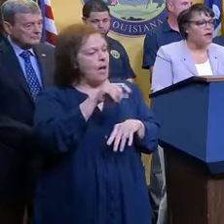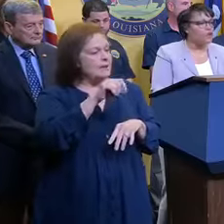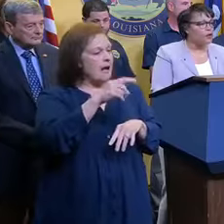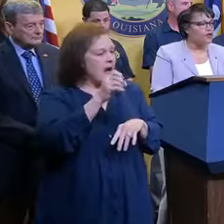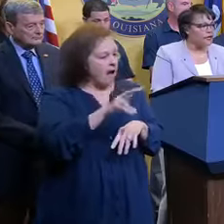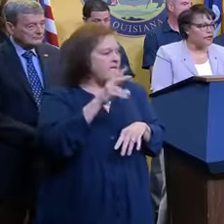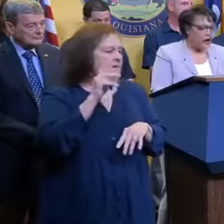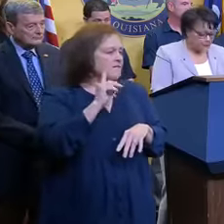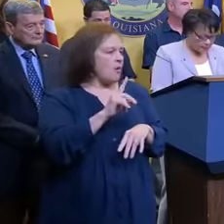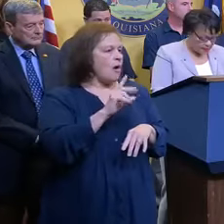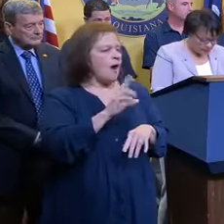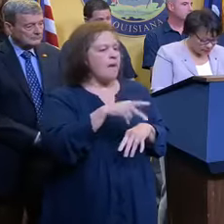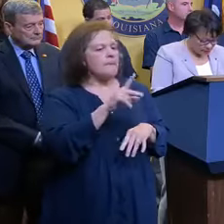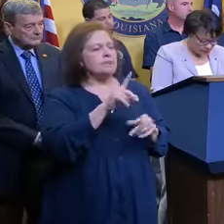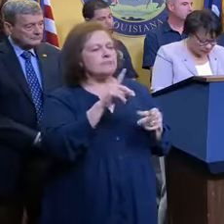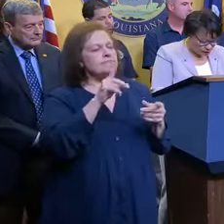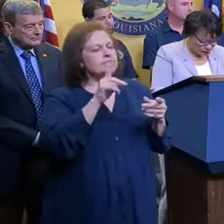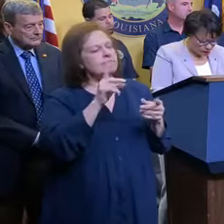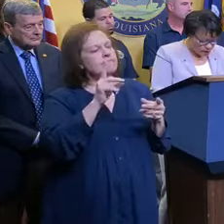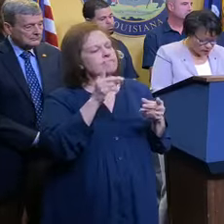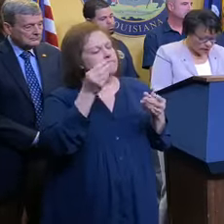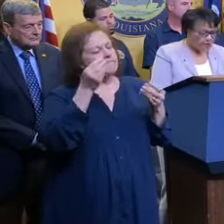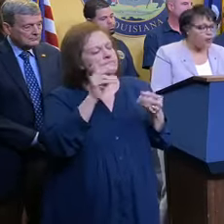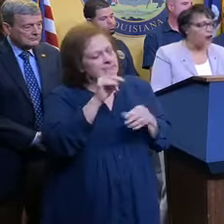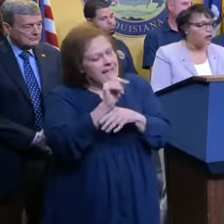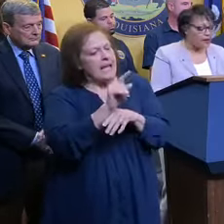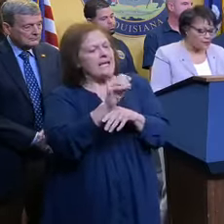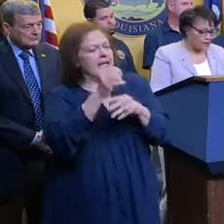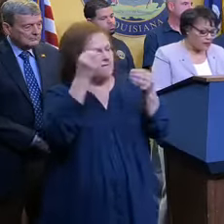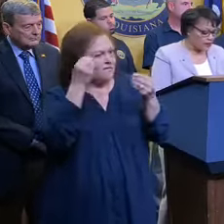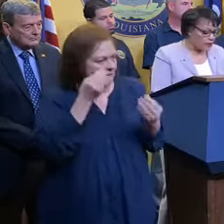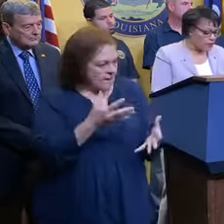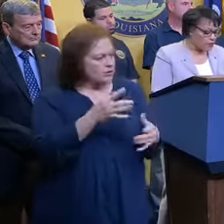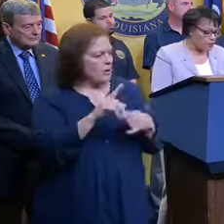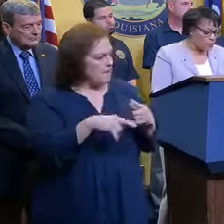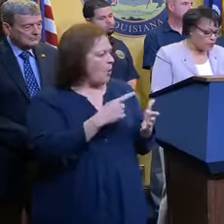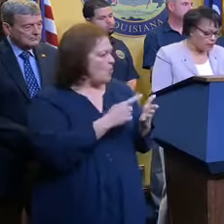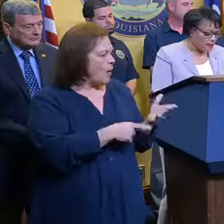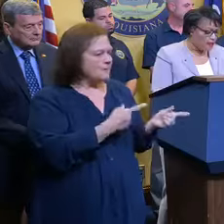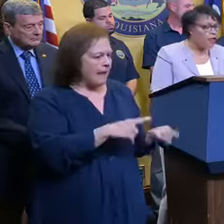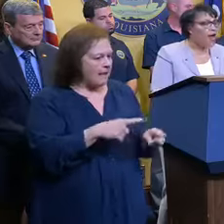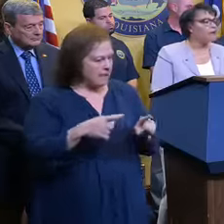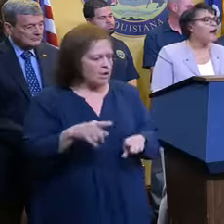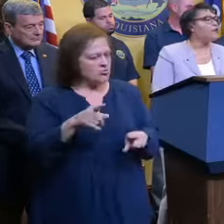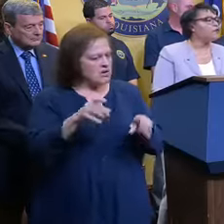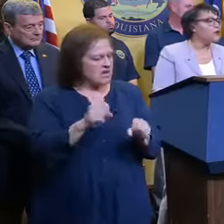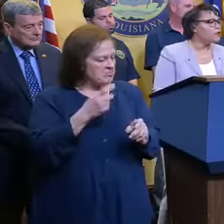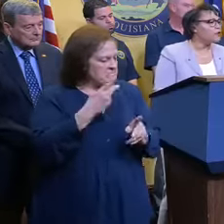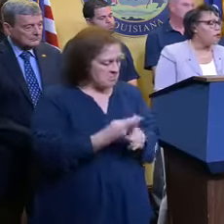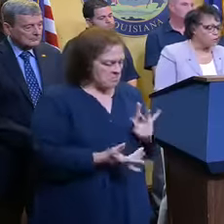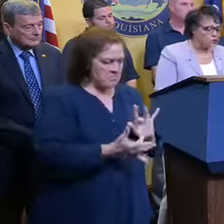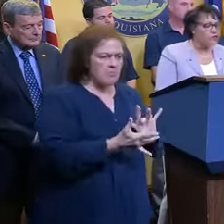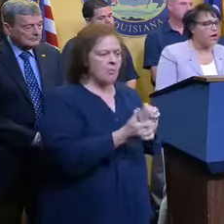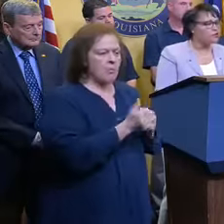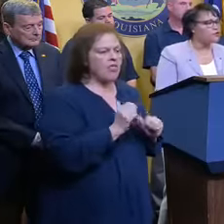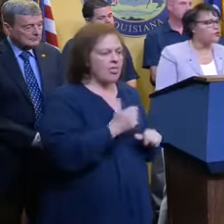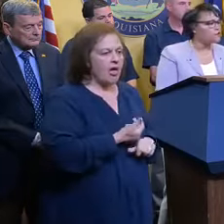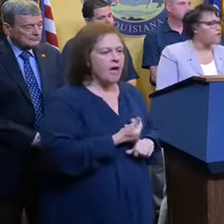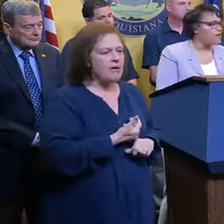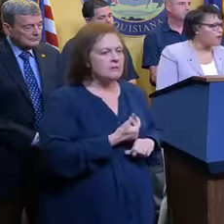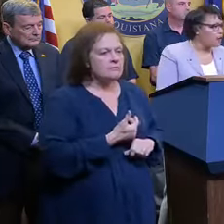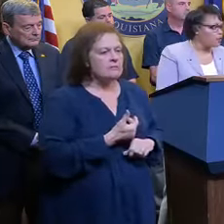ready.nola.gov for again up-to-date information, and follow us again on social media. I'm now going to turn it over to